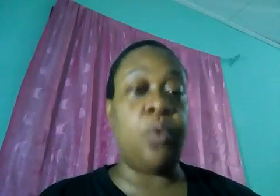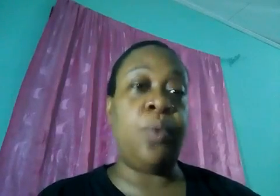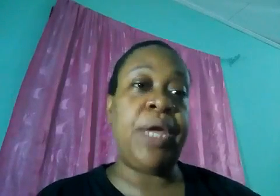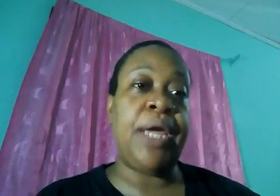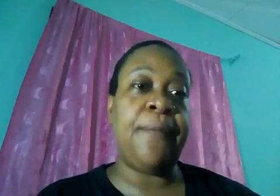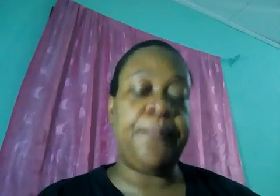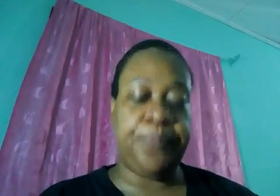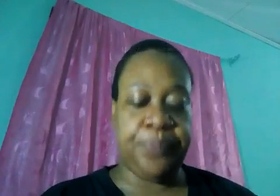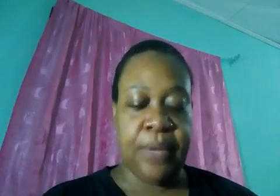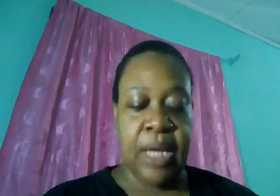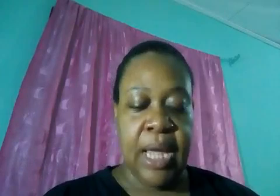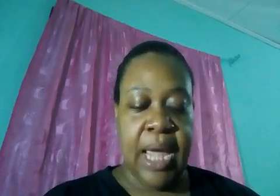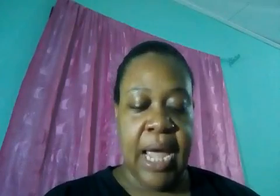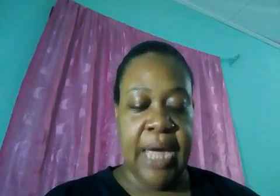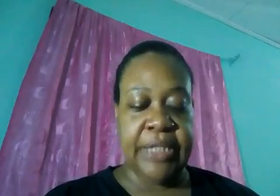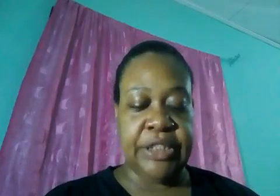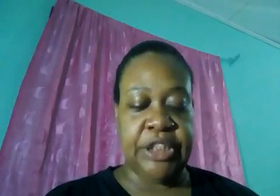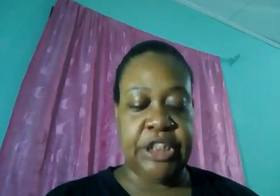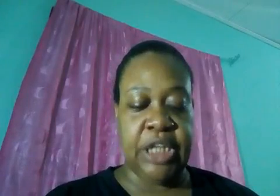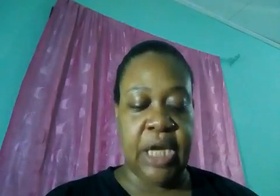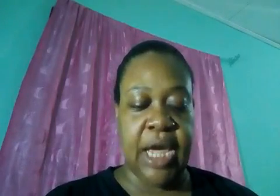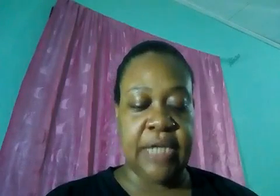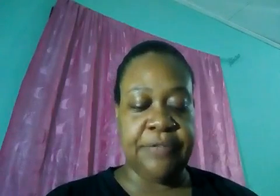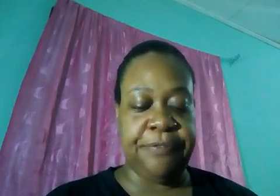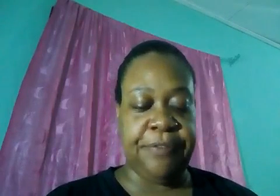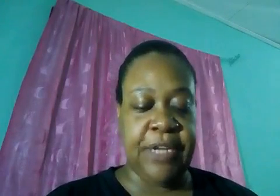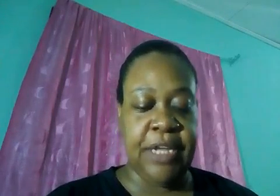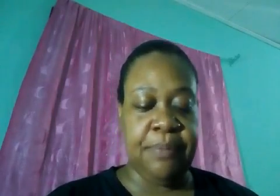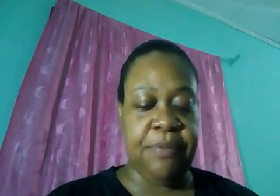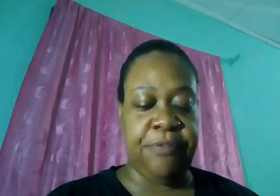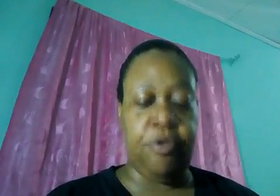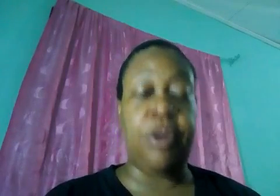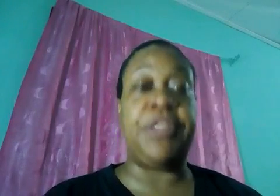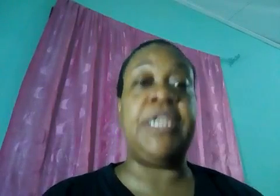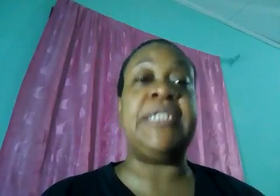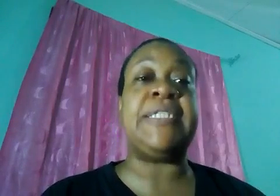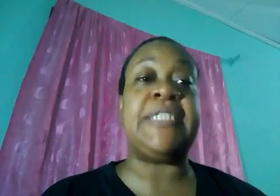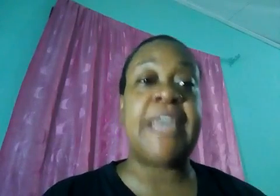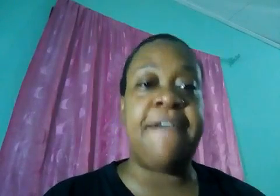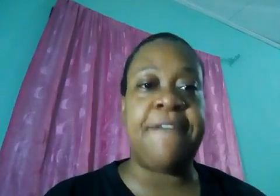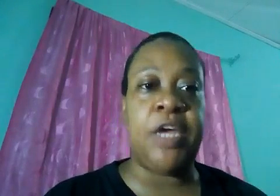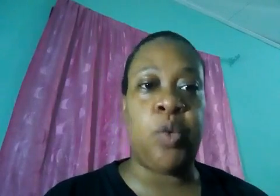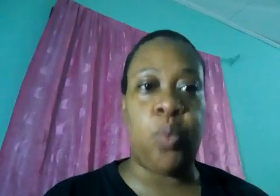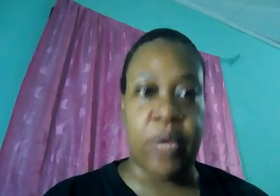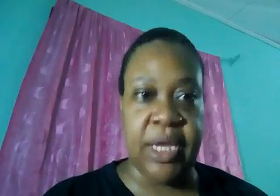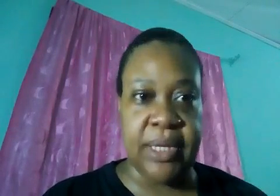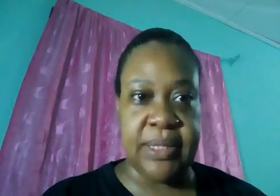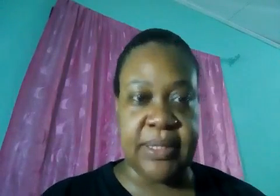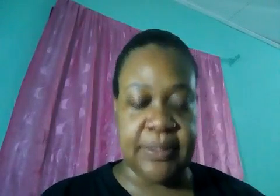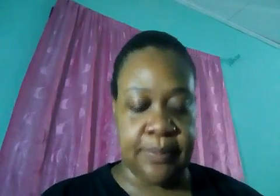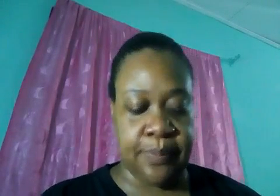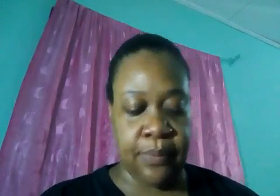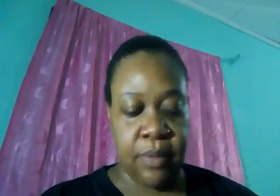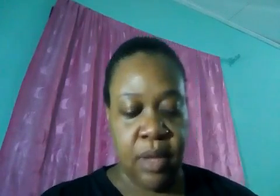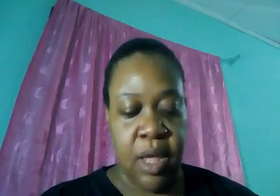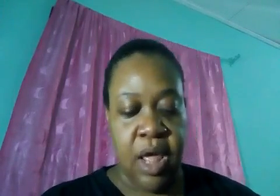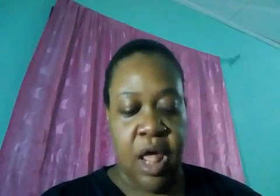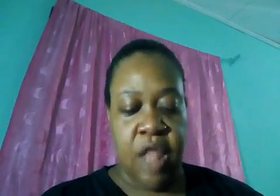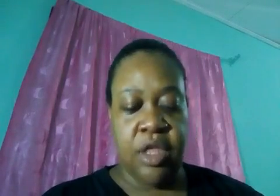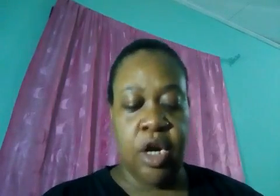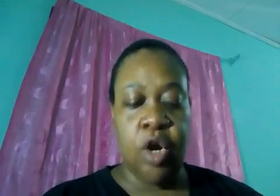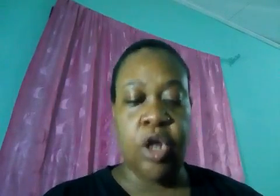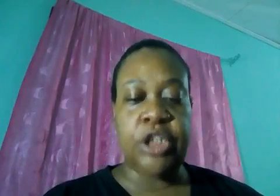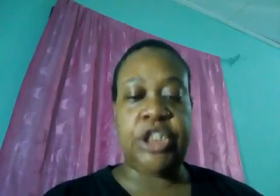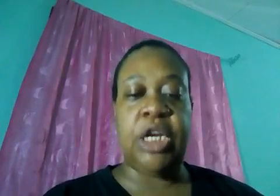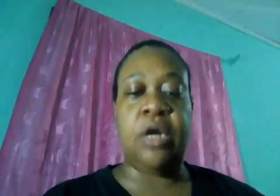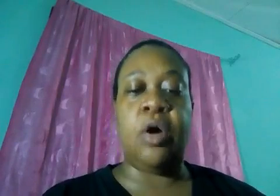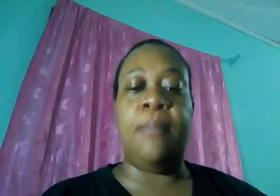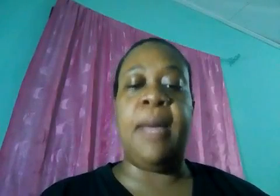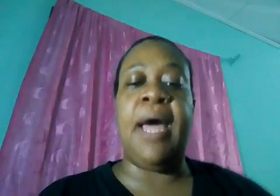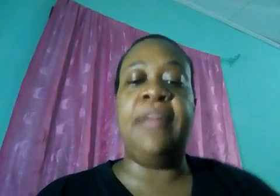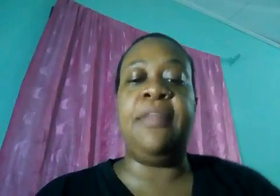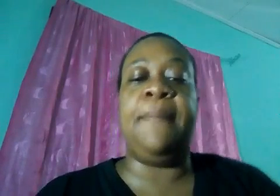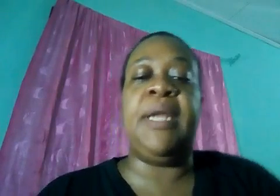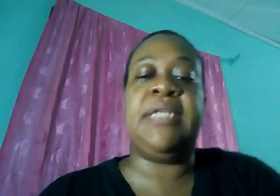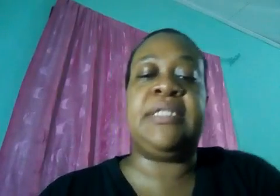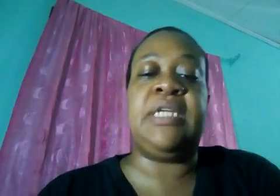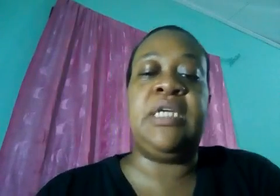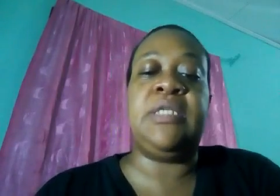way, and flee before thee seven ways. The Lord shall command the blessings